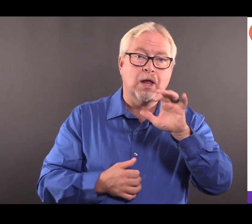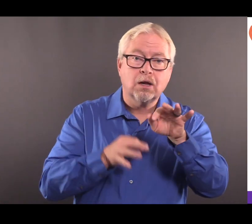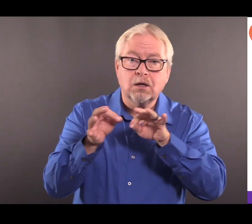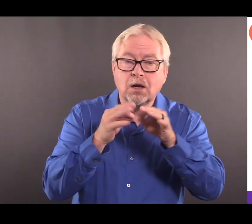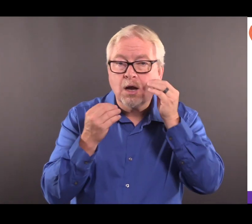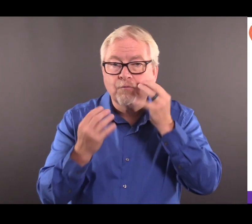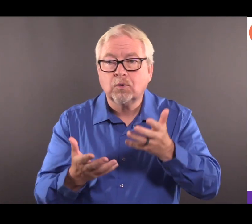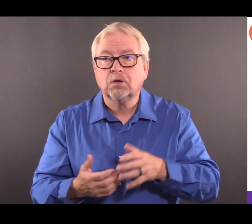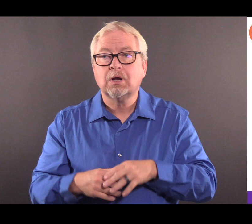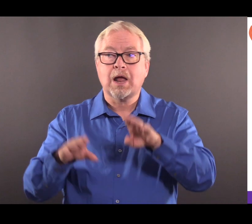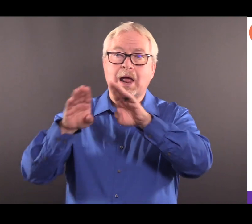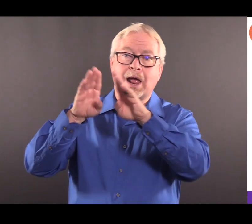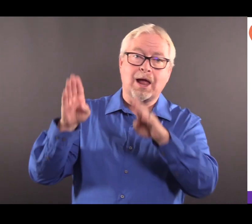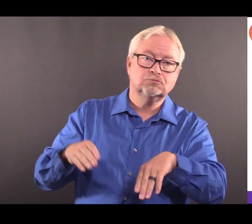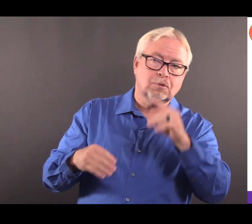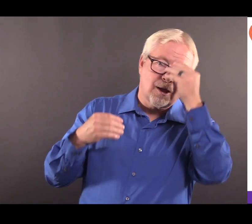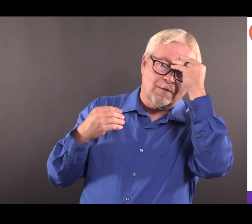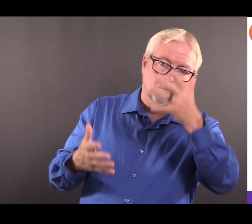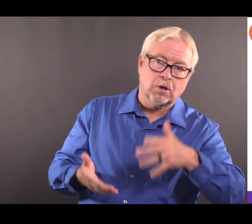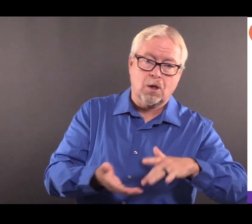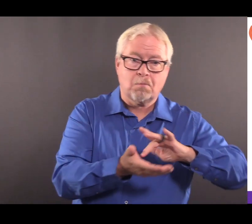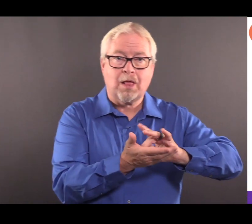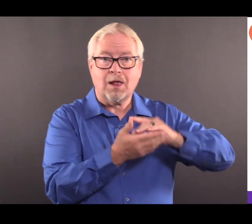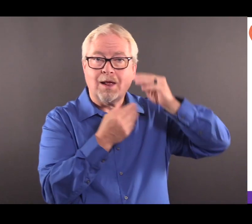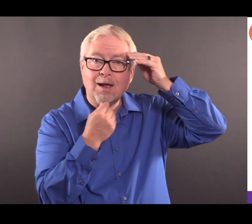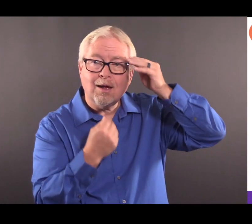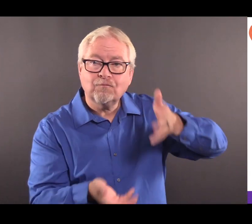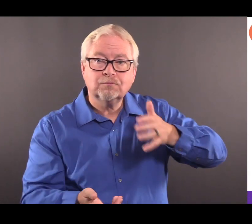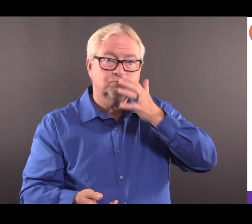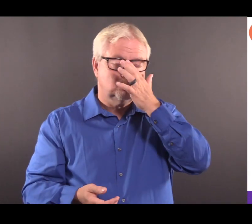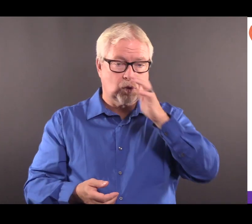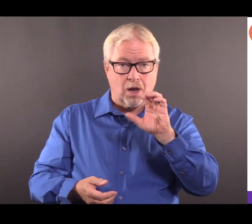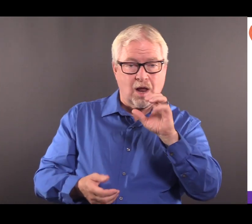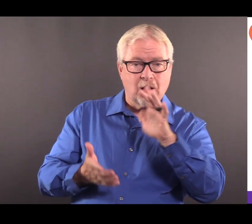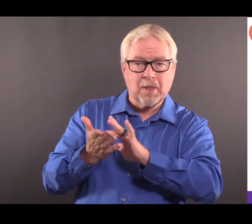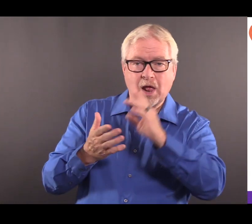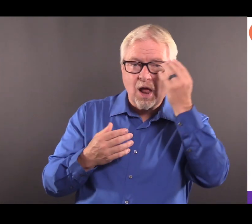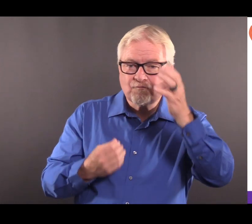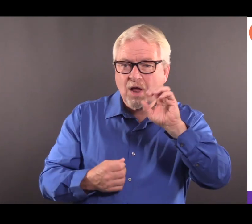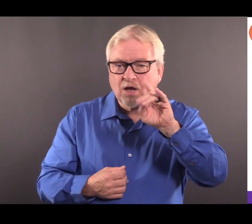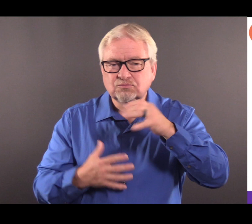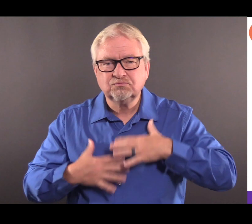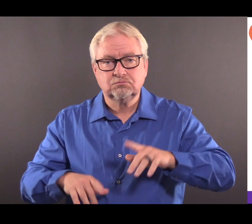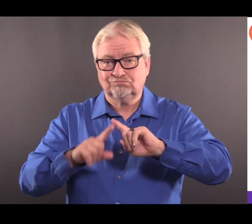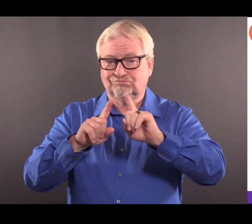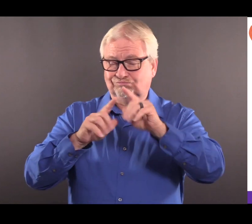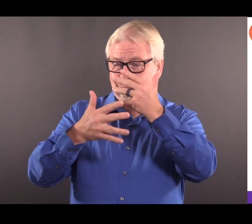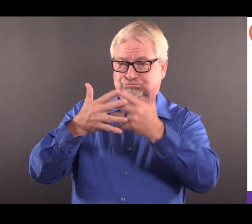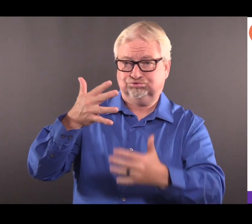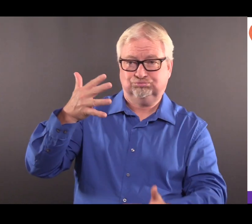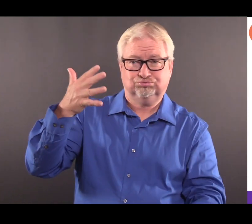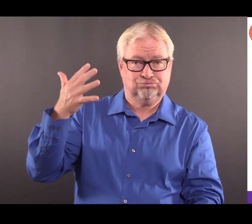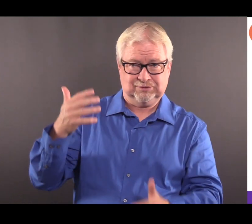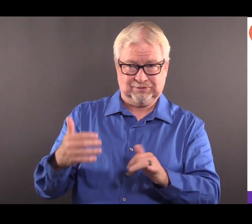address, date of birth, demographic information, household members, medical conditions, and